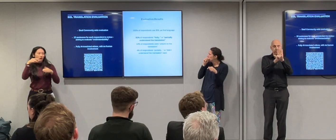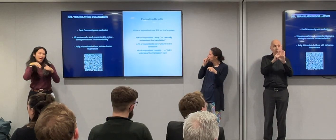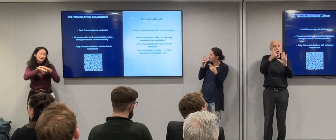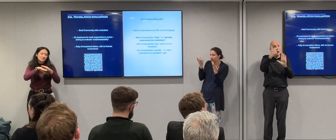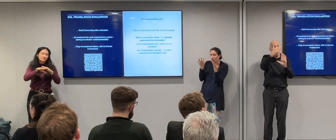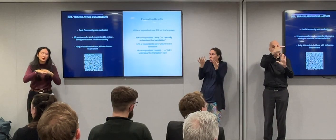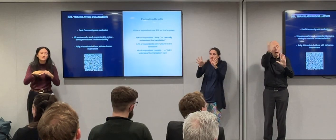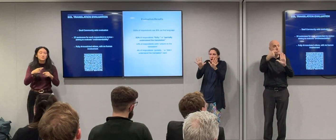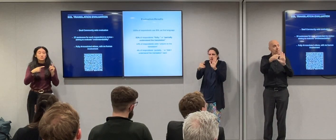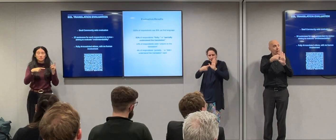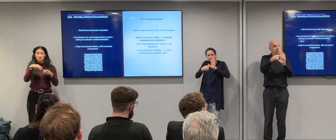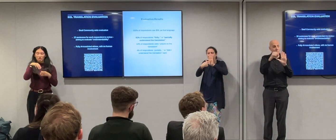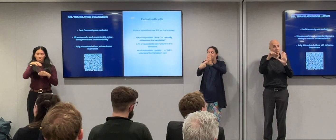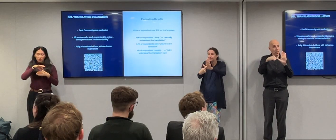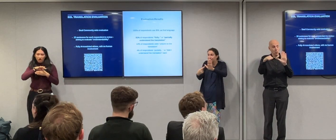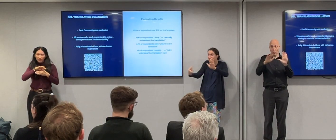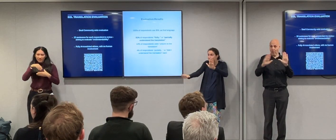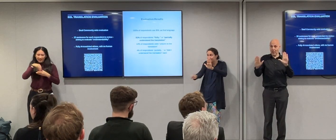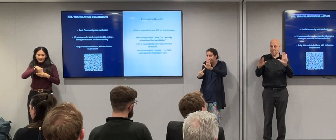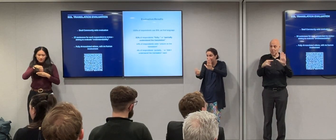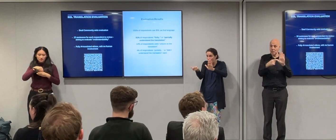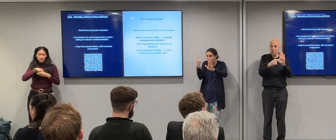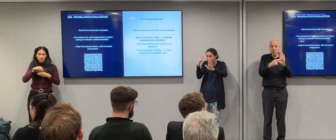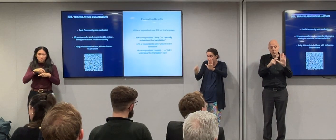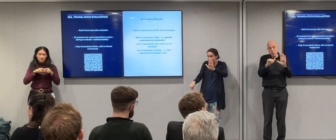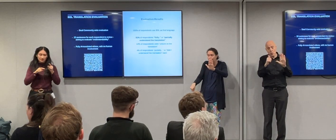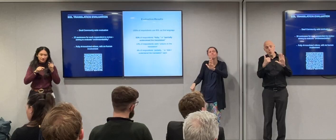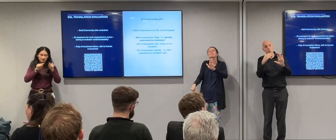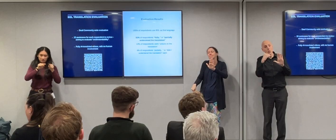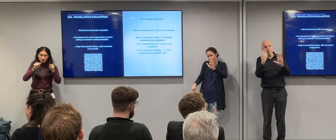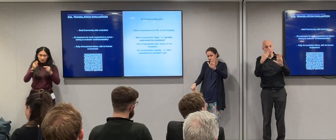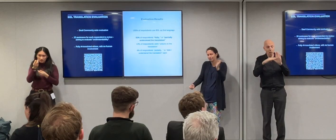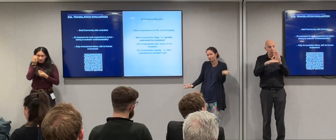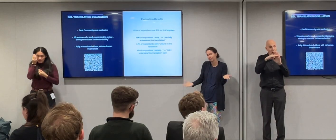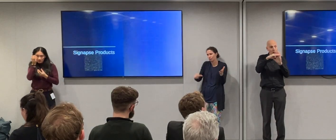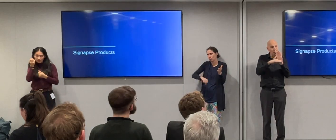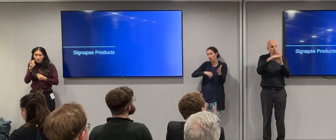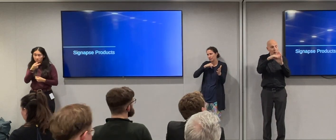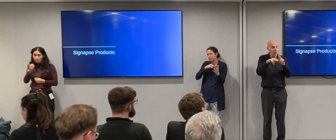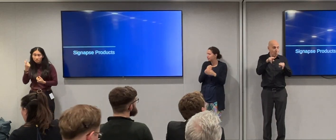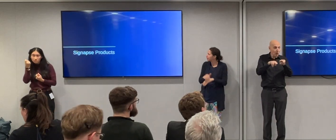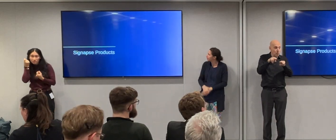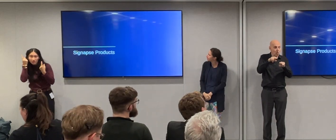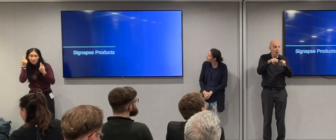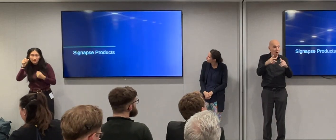this understandable or not, has been a really good metric that we found. So we're really proud of it.